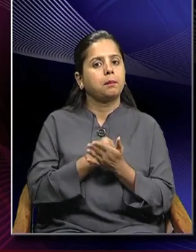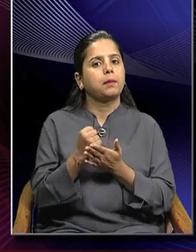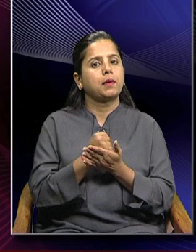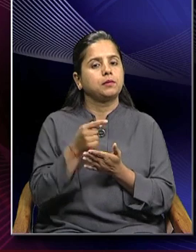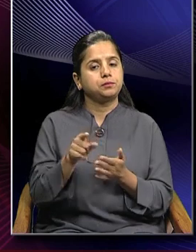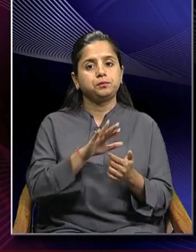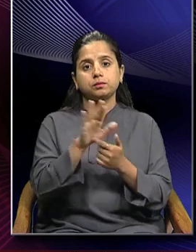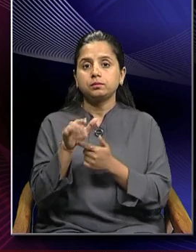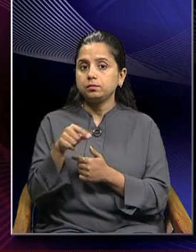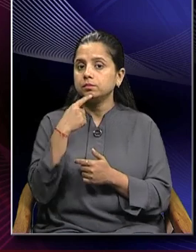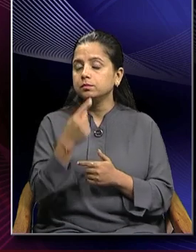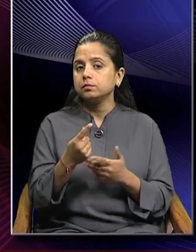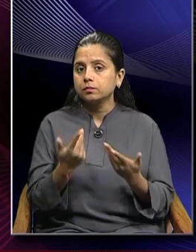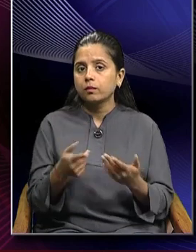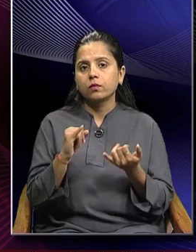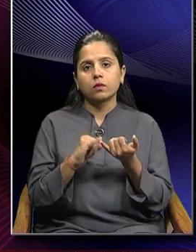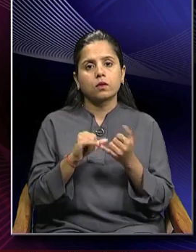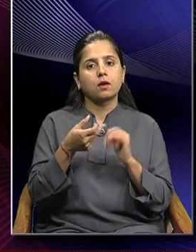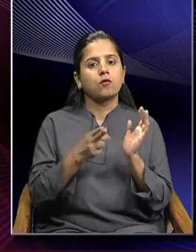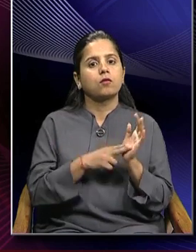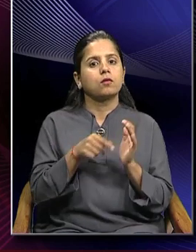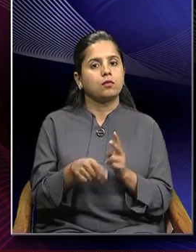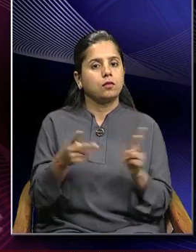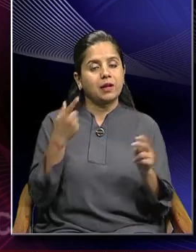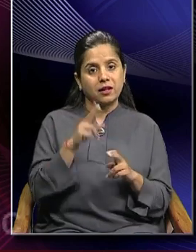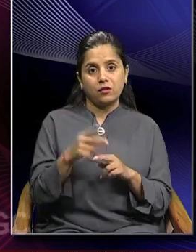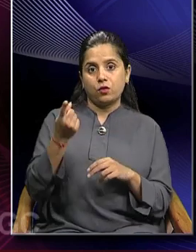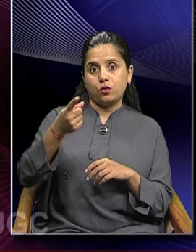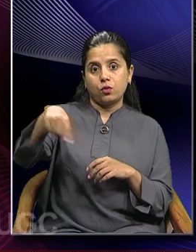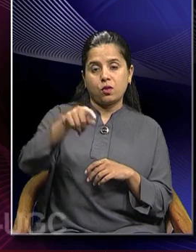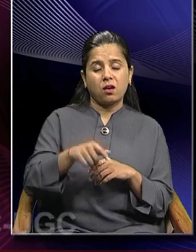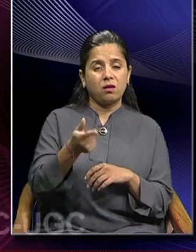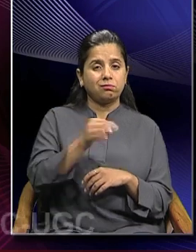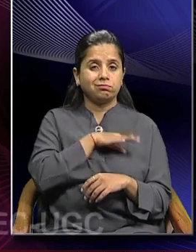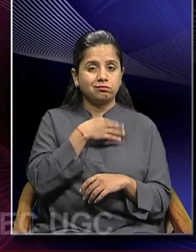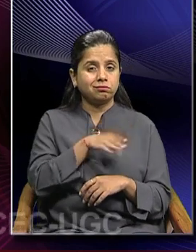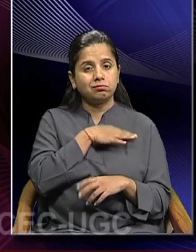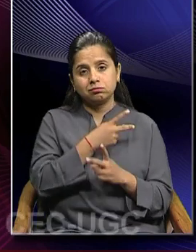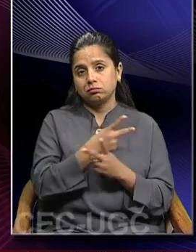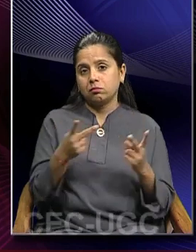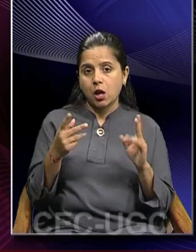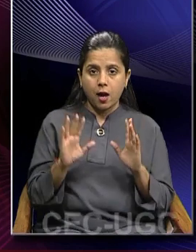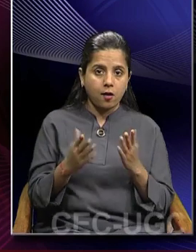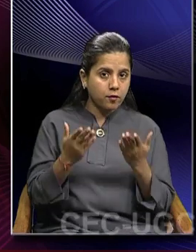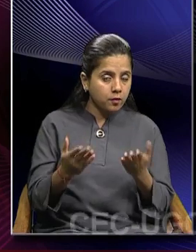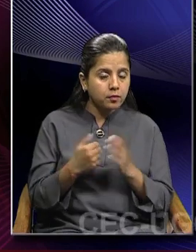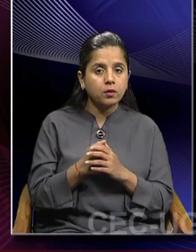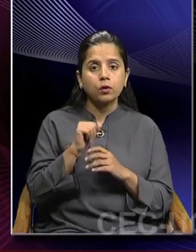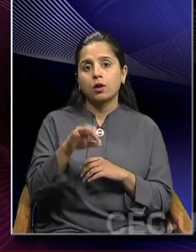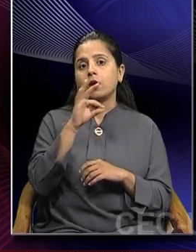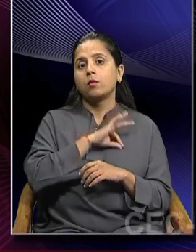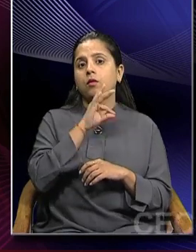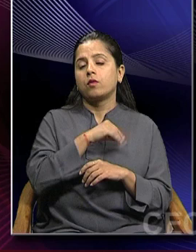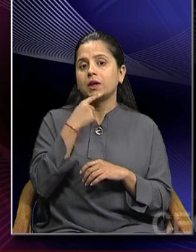is represented by the saffron. So if you are spending huge amount of your profit